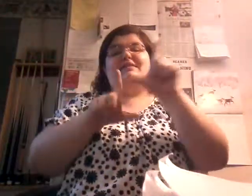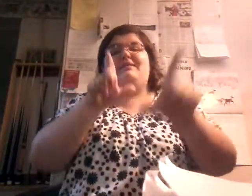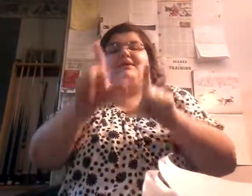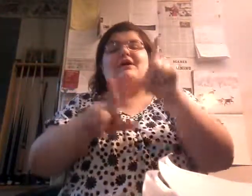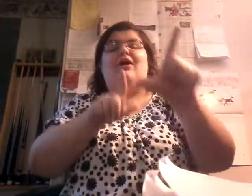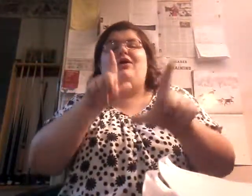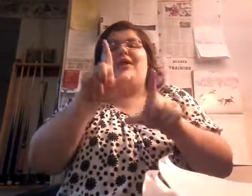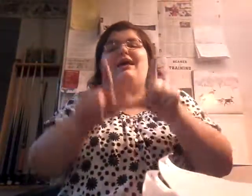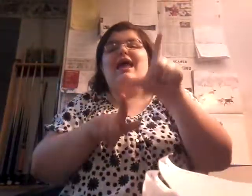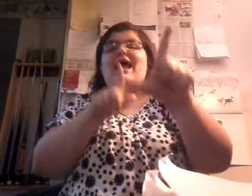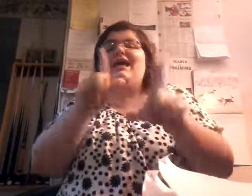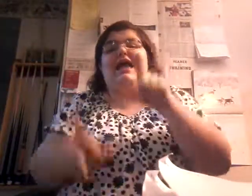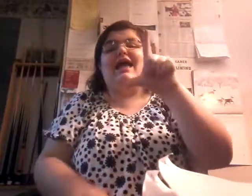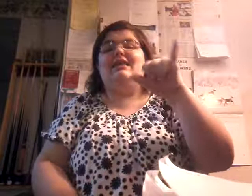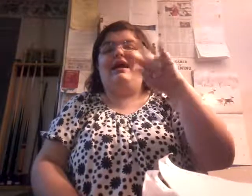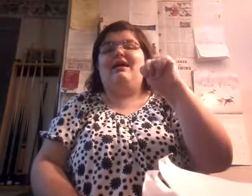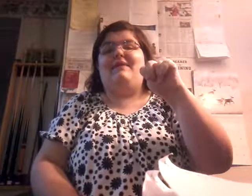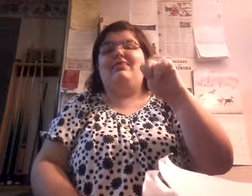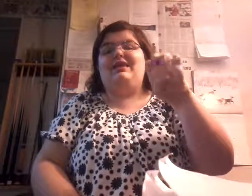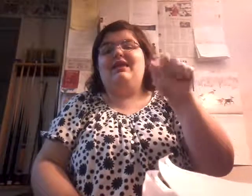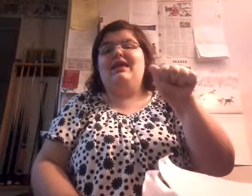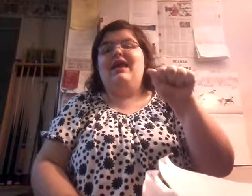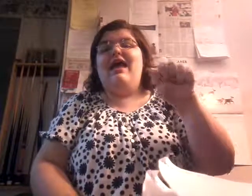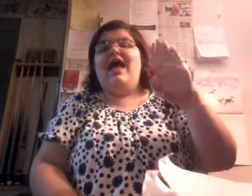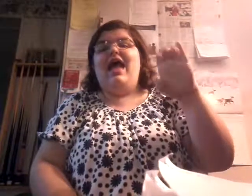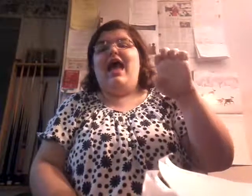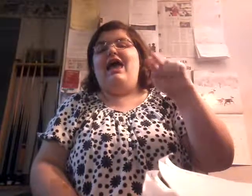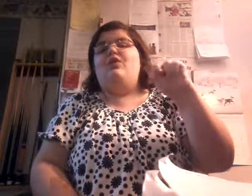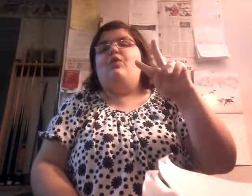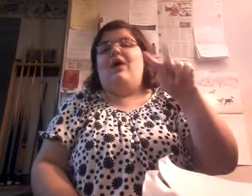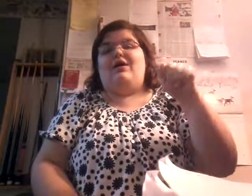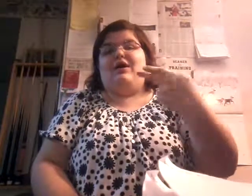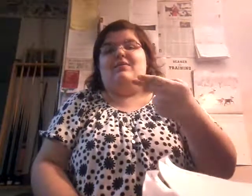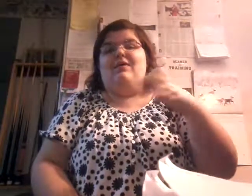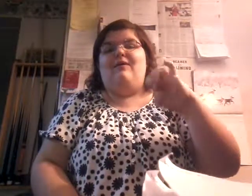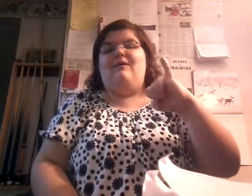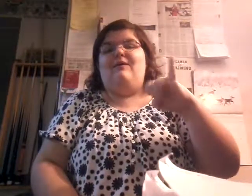is Mimi Girl 01, aka Linnea Benthing, and